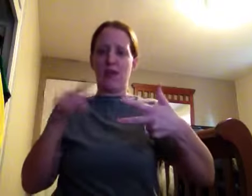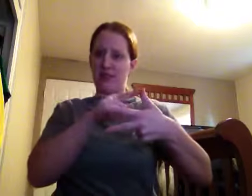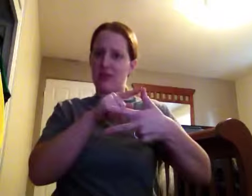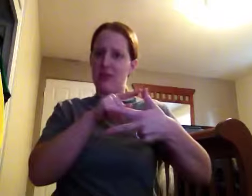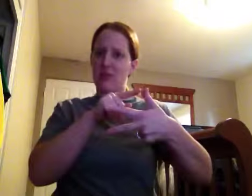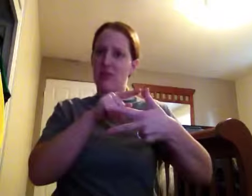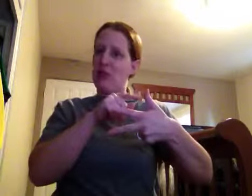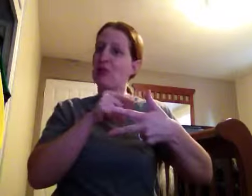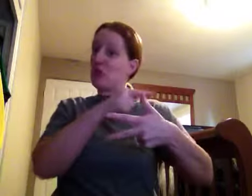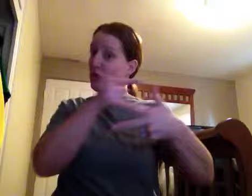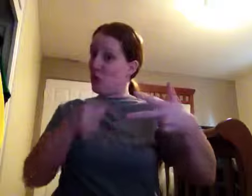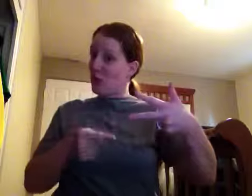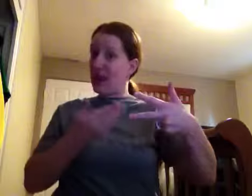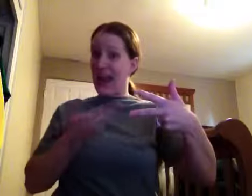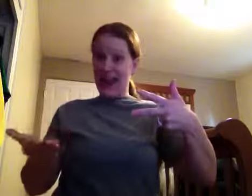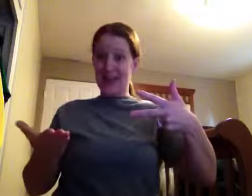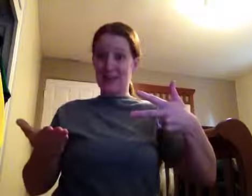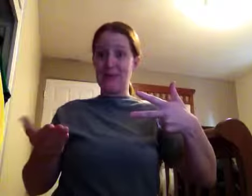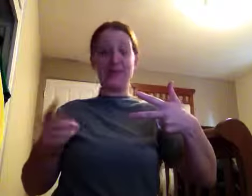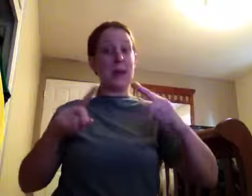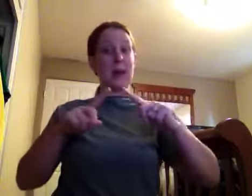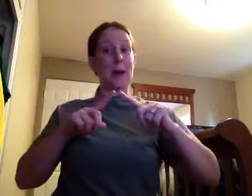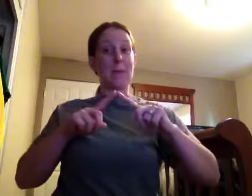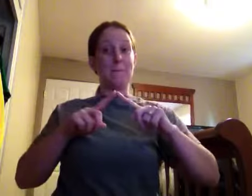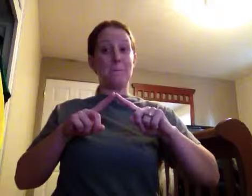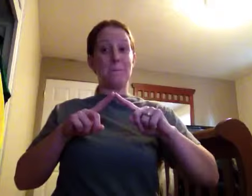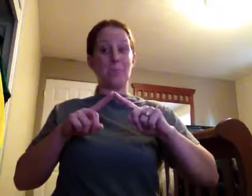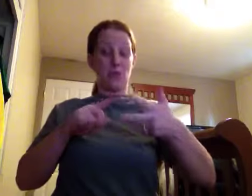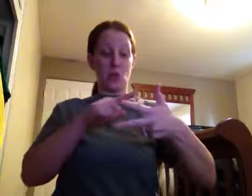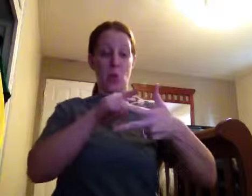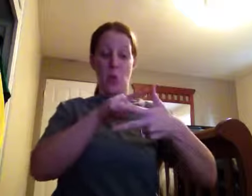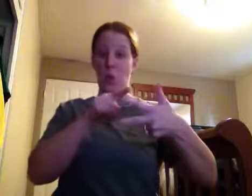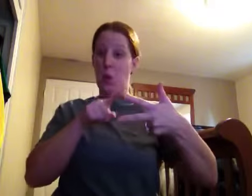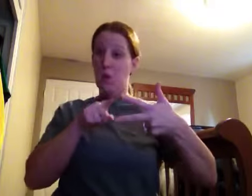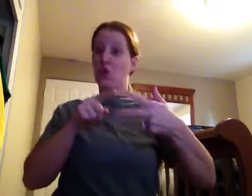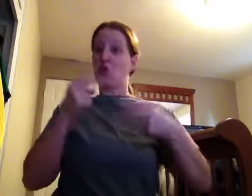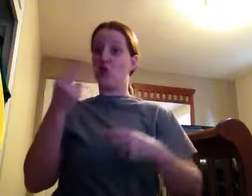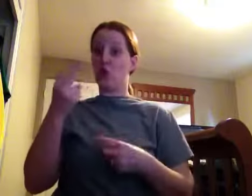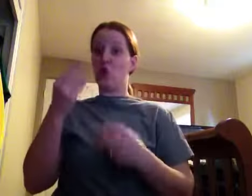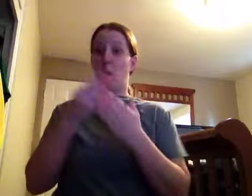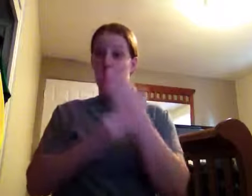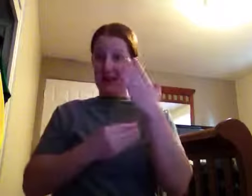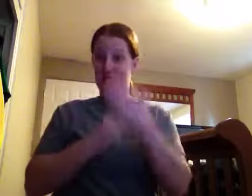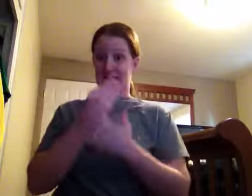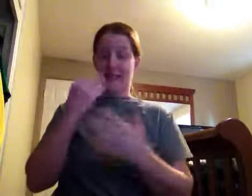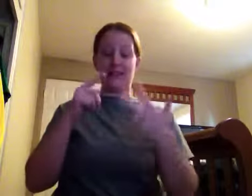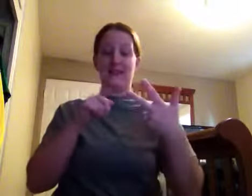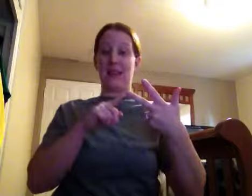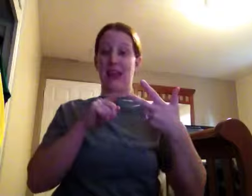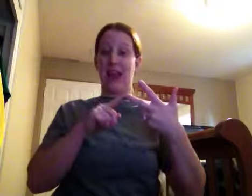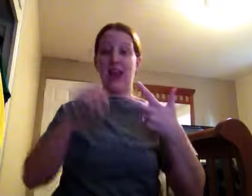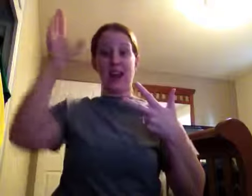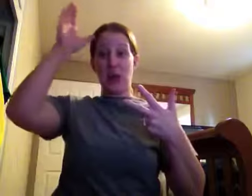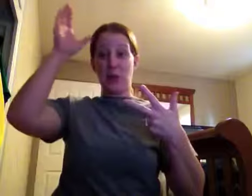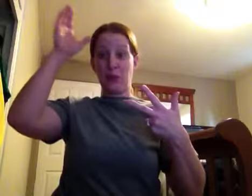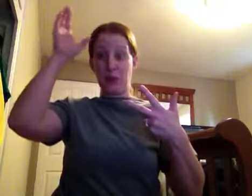mitten and 3 total items. 1 is a mitten and there's 3 total items. And 1 is a computer and there's 3 total items. But that's not